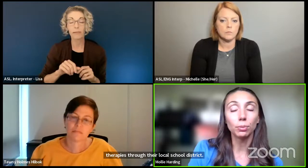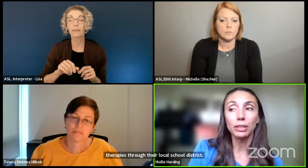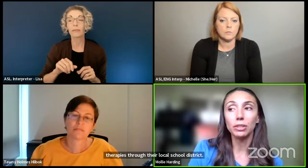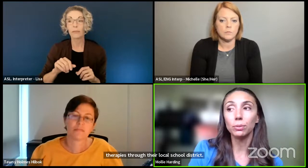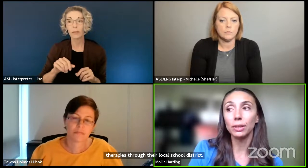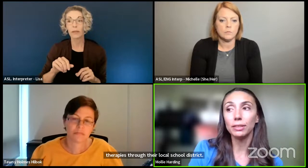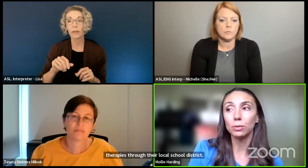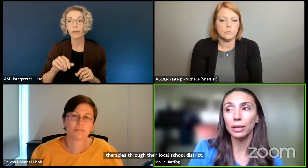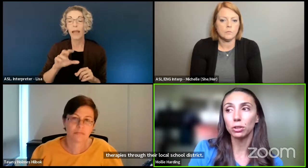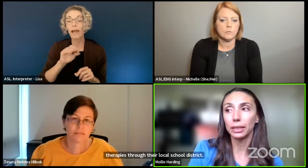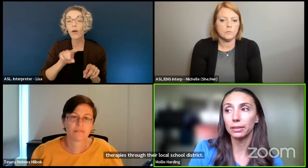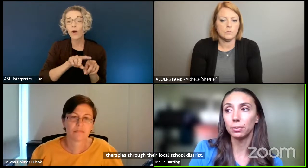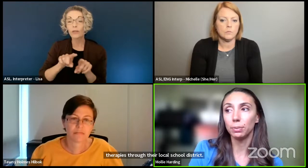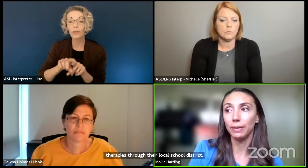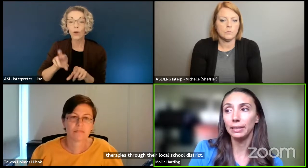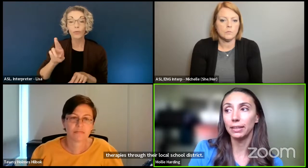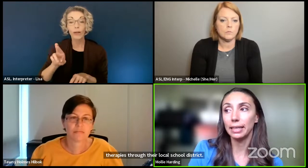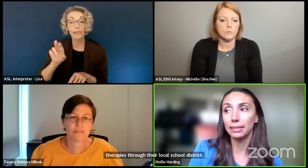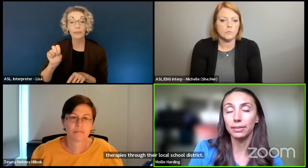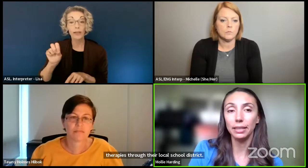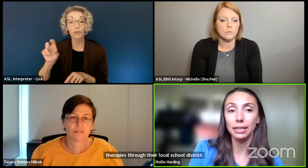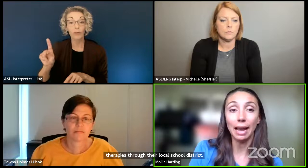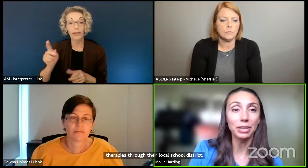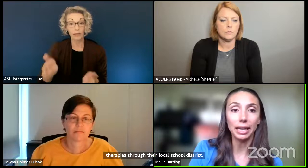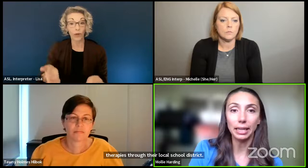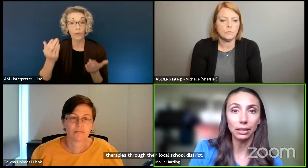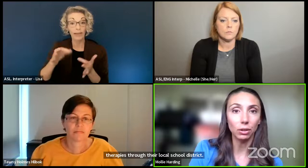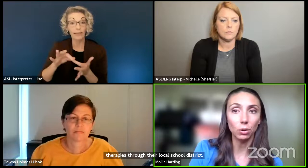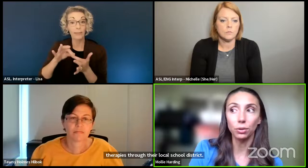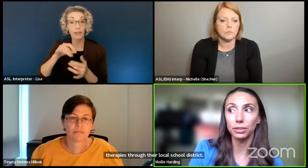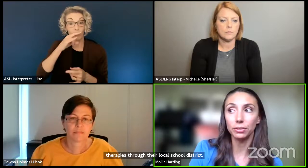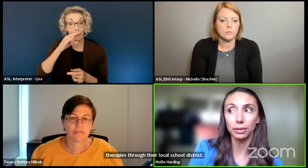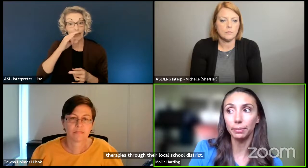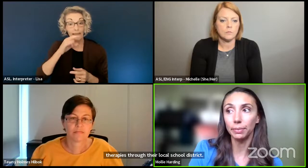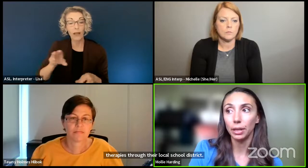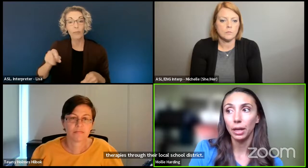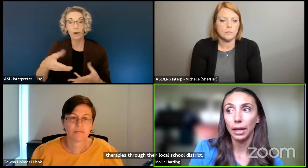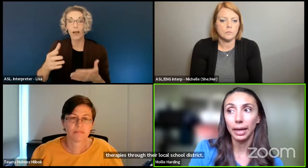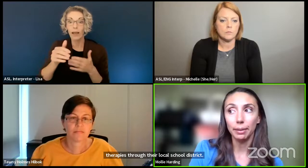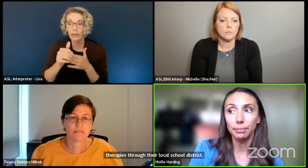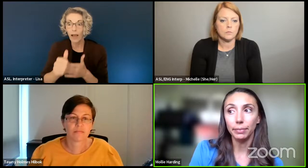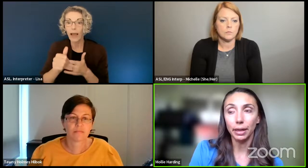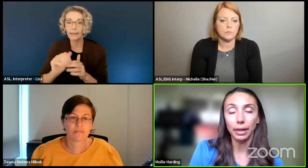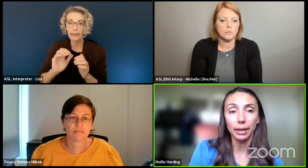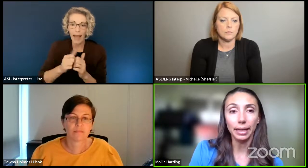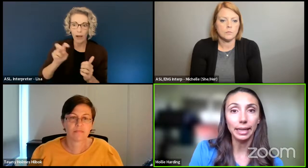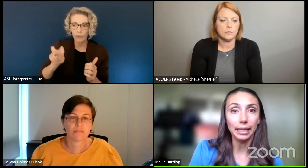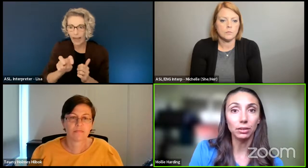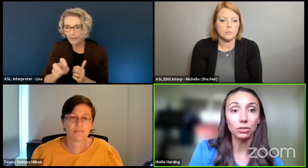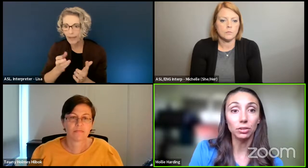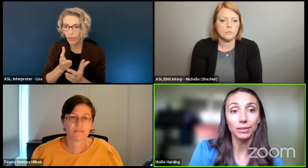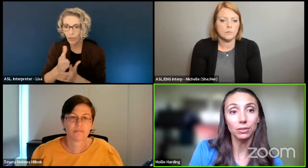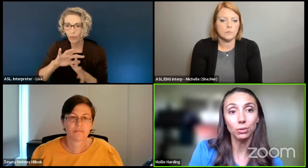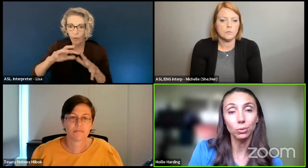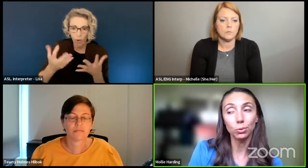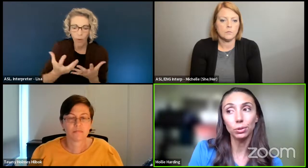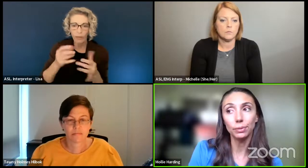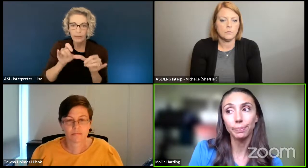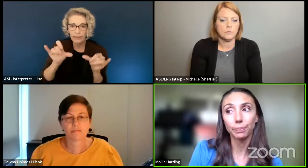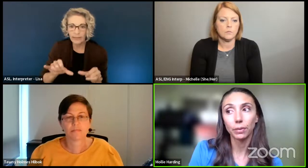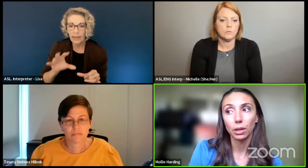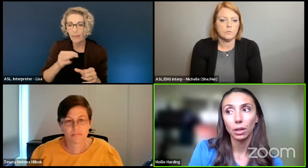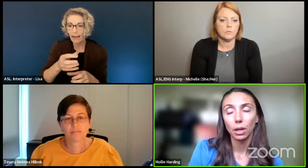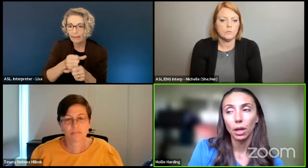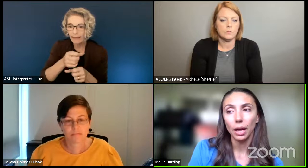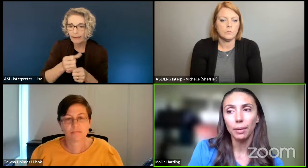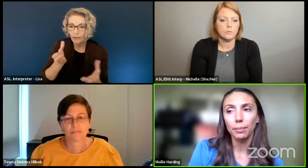And also Raising Special Kids provides guidance in navigating the whole system and getting services through